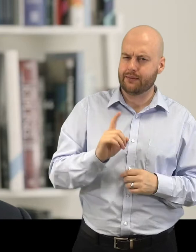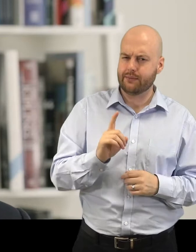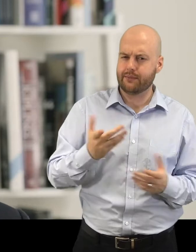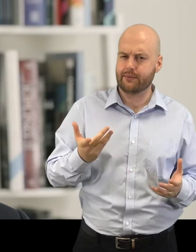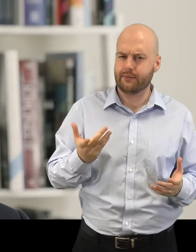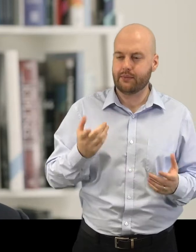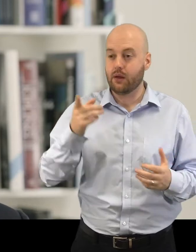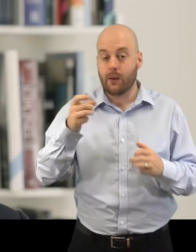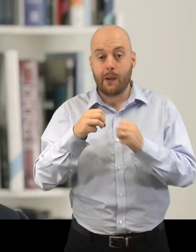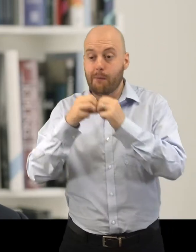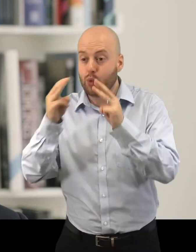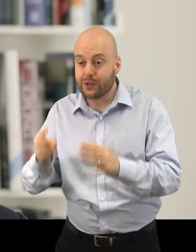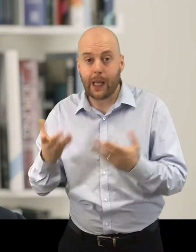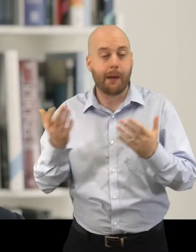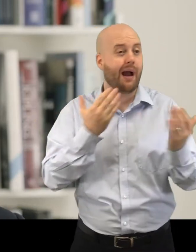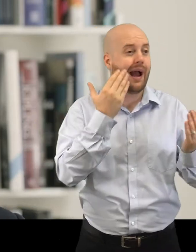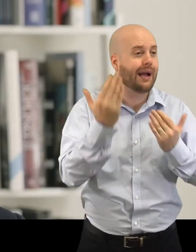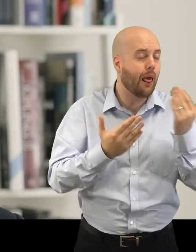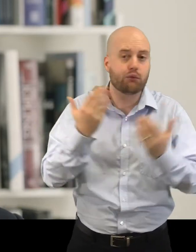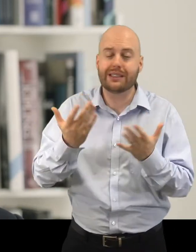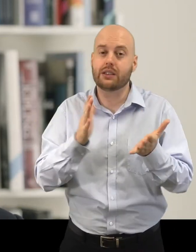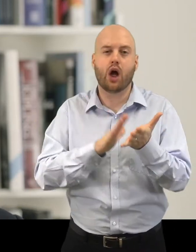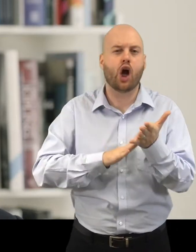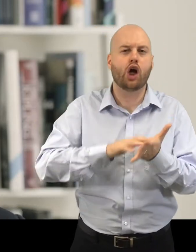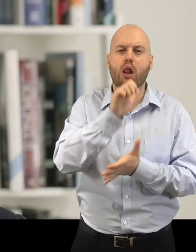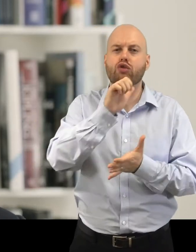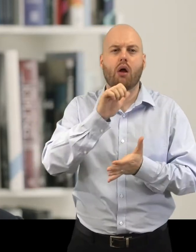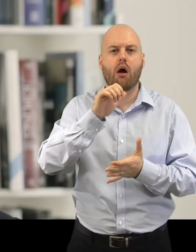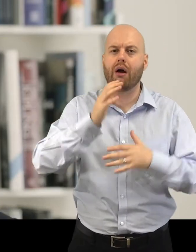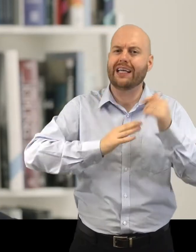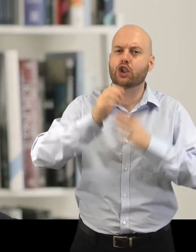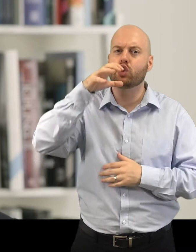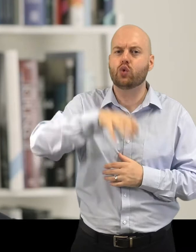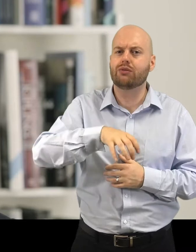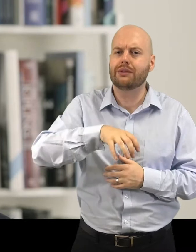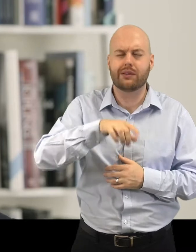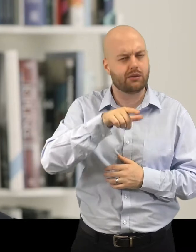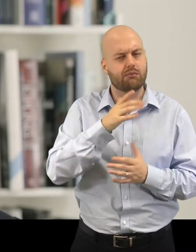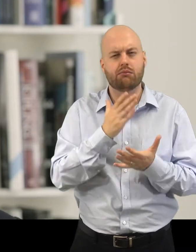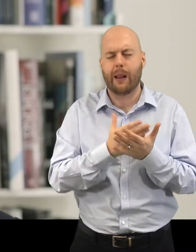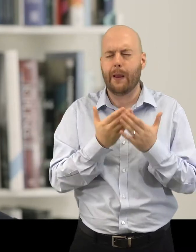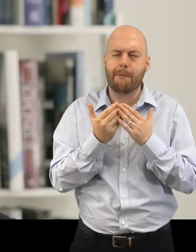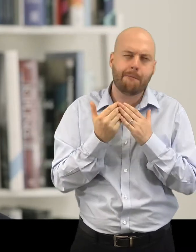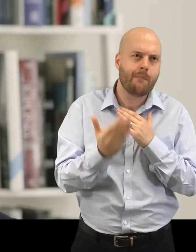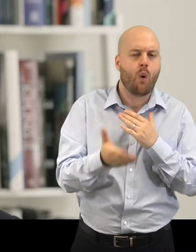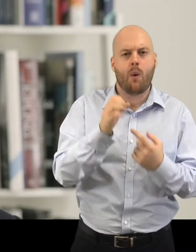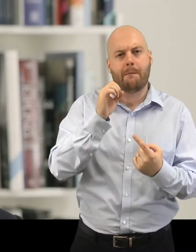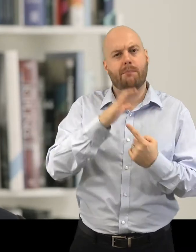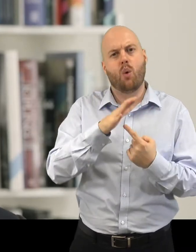museums and galleries and cultural institutions do is more important than ever. Because the growing